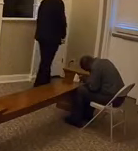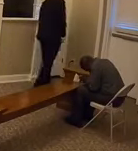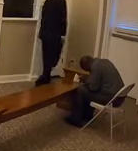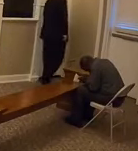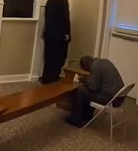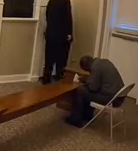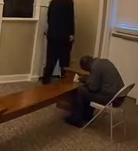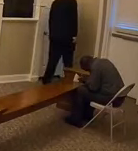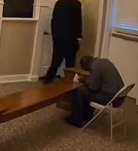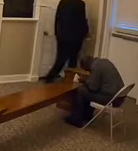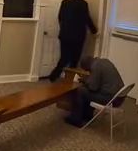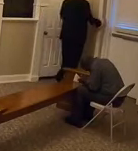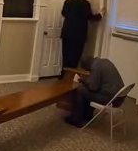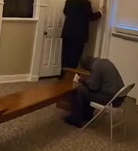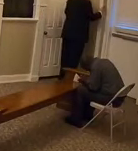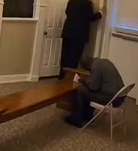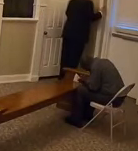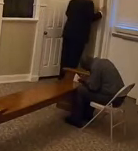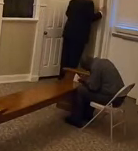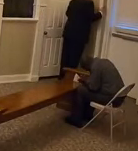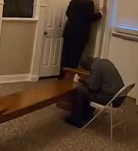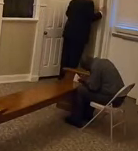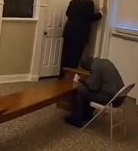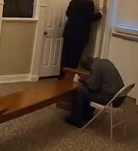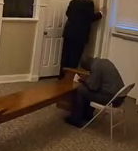love you.